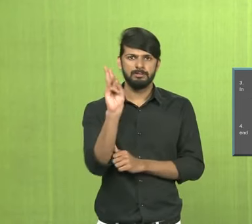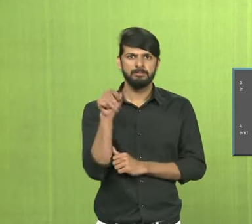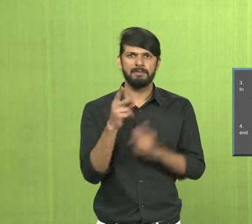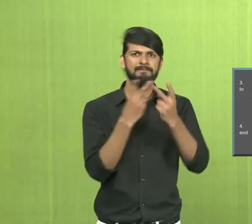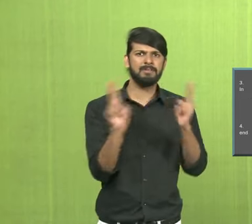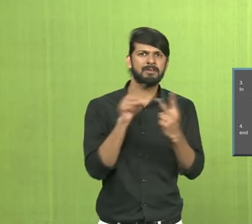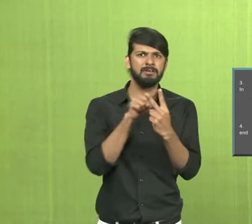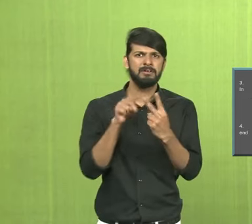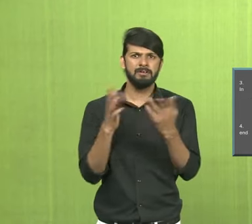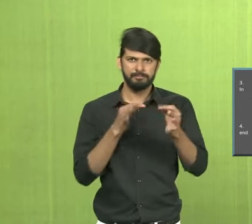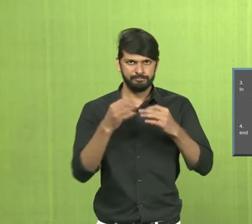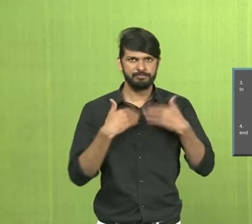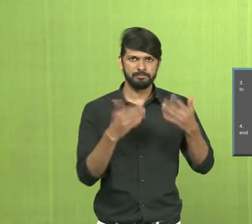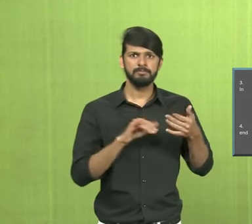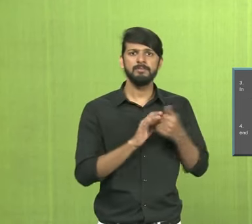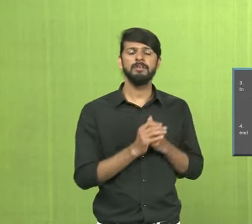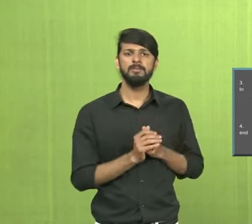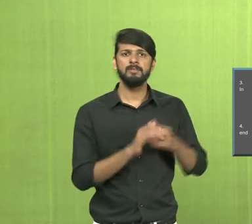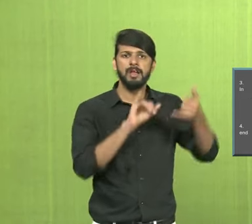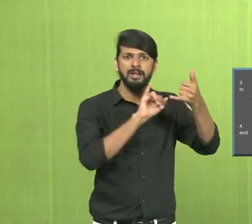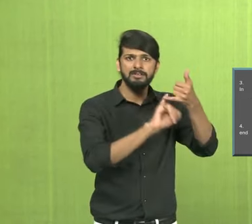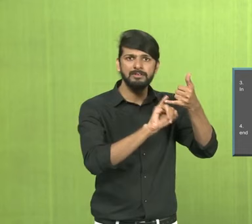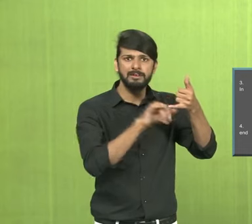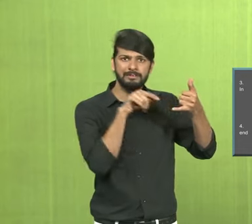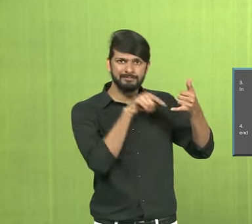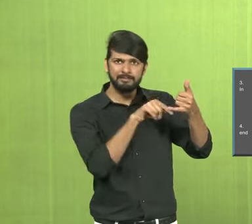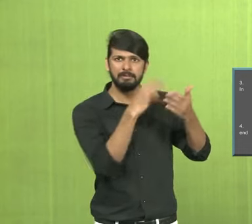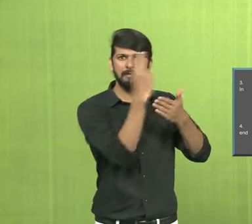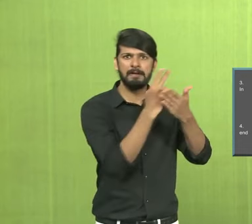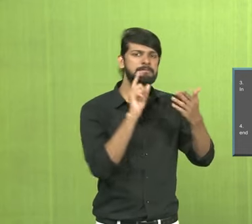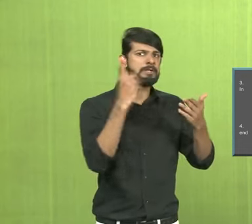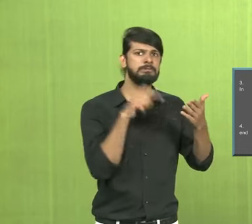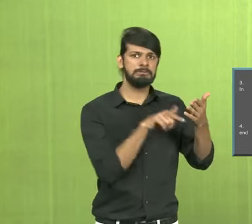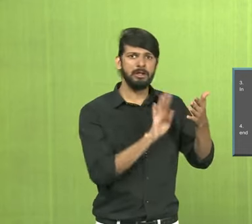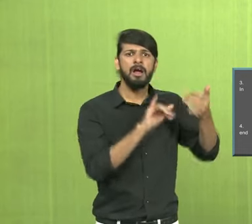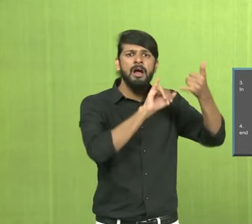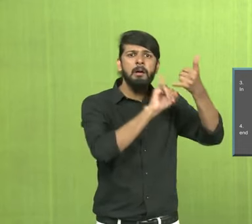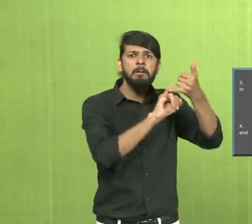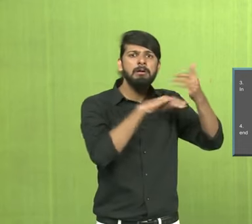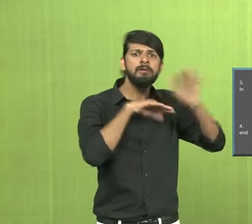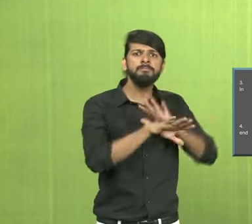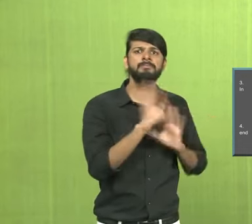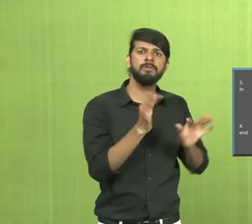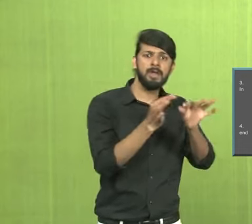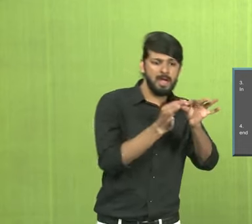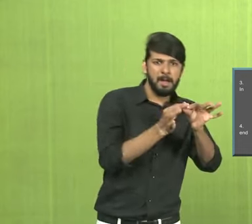Answer number 3. The 2 different styles are called Srikalahasti,